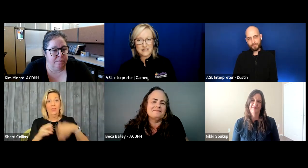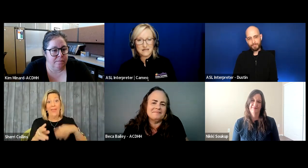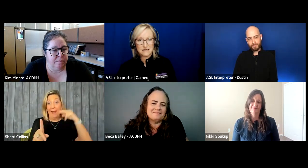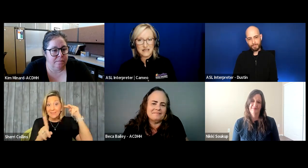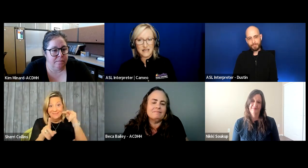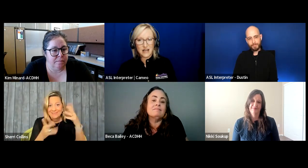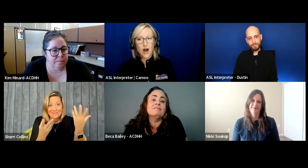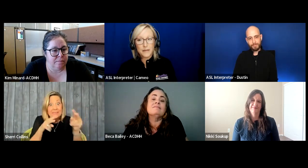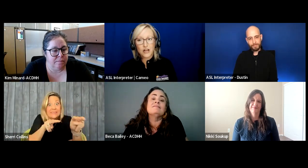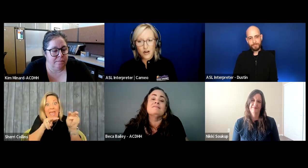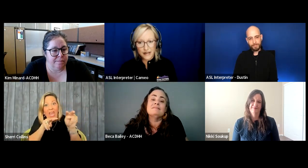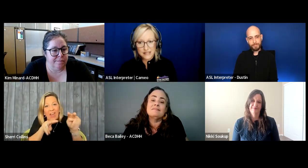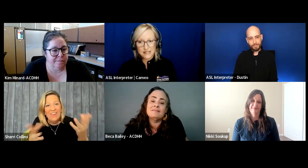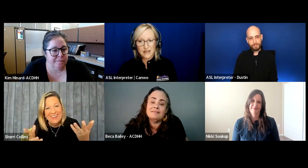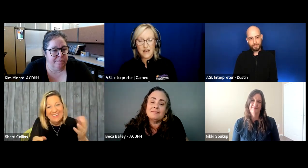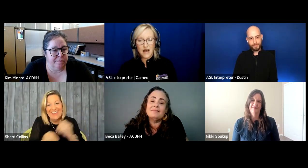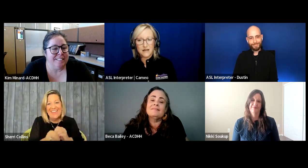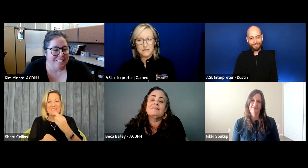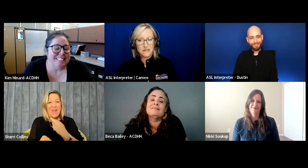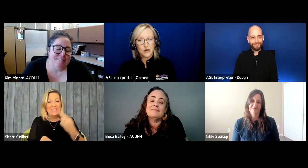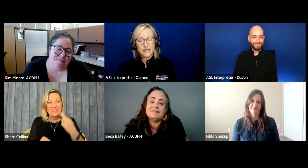not a common occurrence.